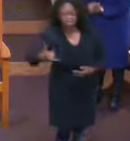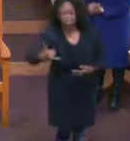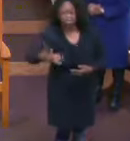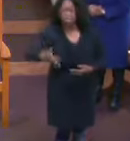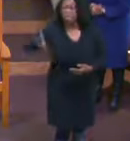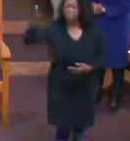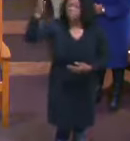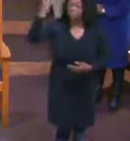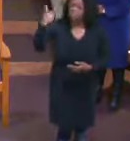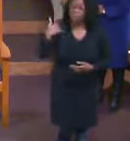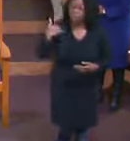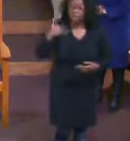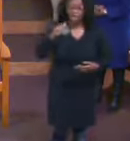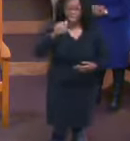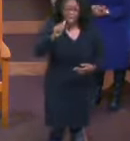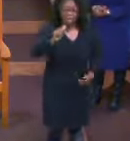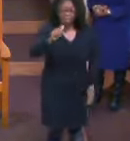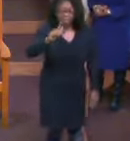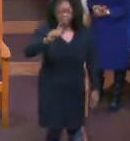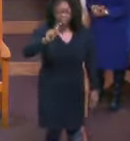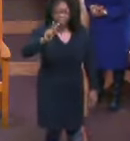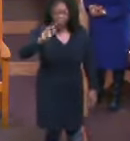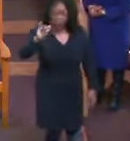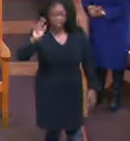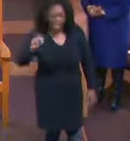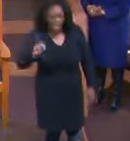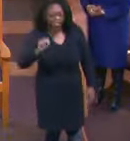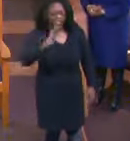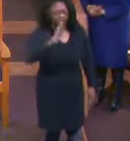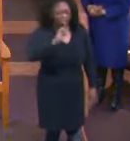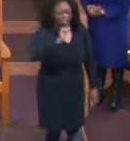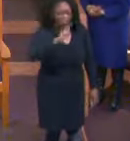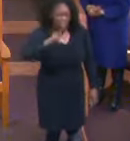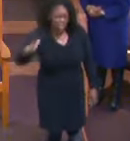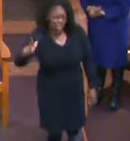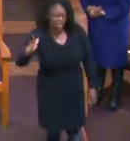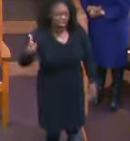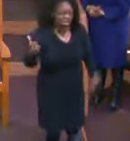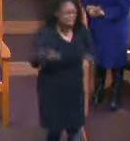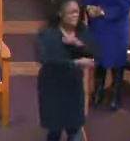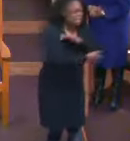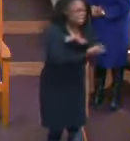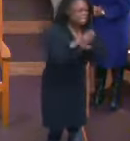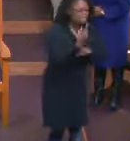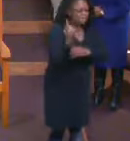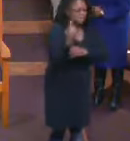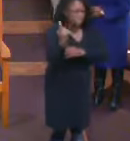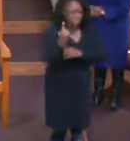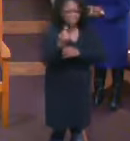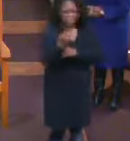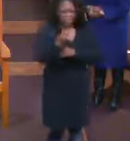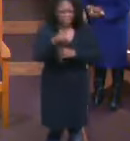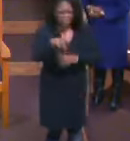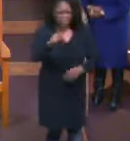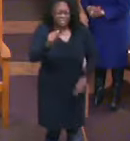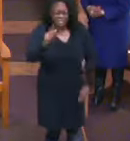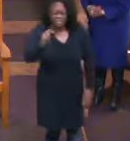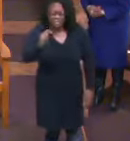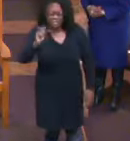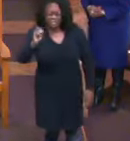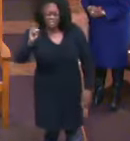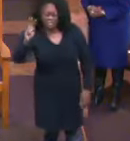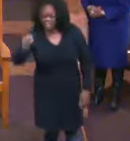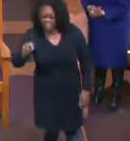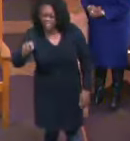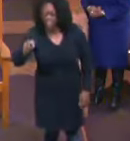Bell got together and stole somebody's patent and called it a telephone, our slave parents